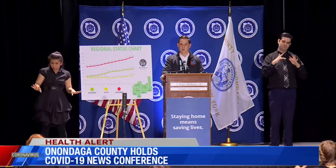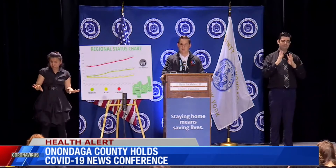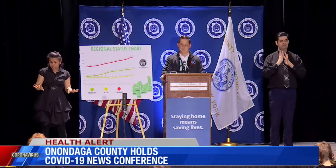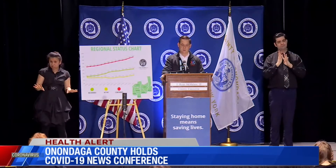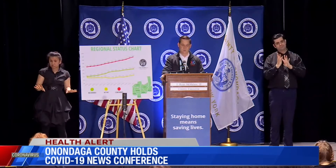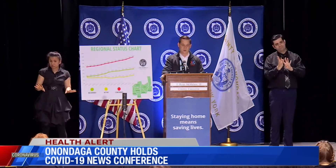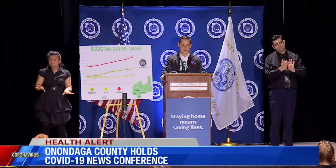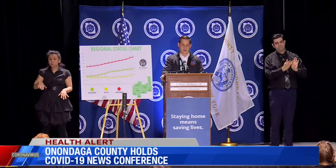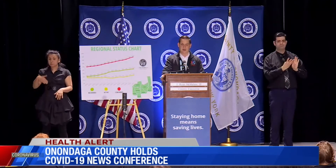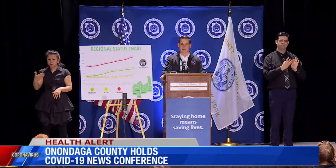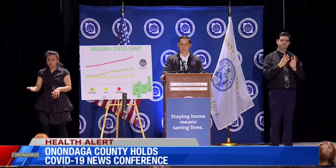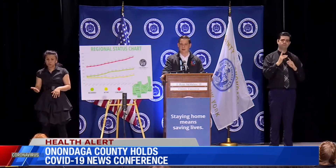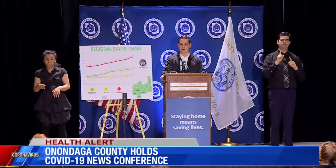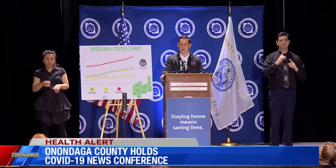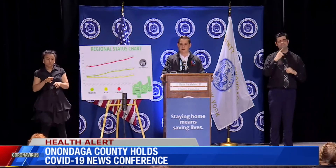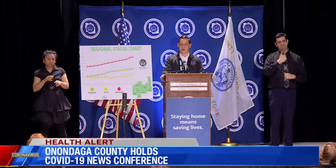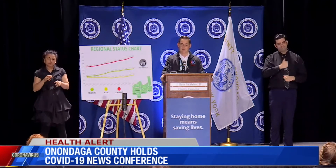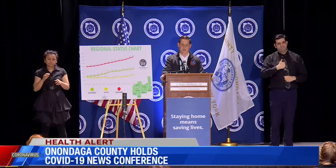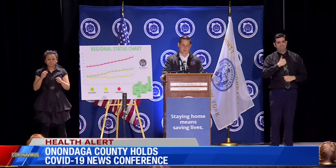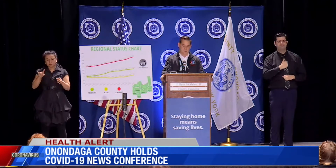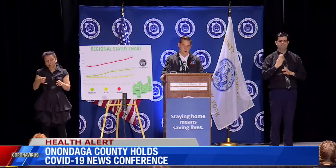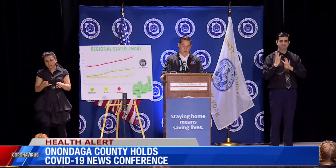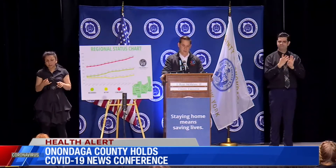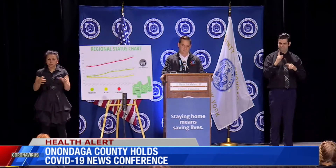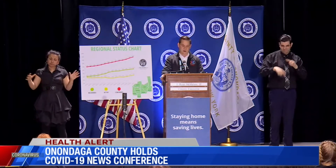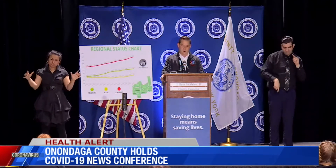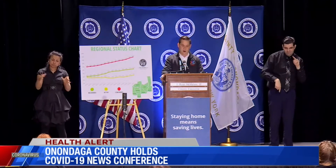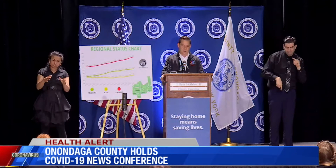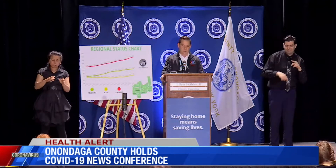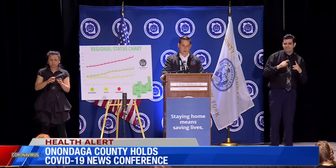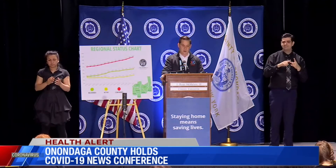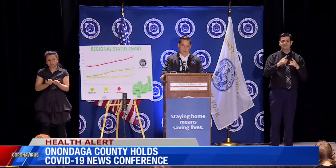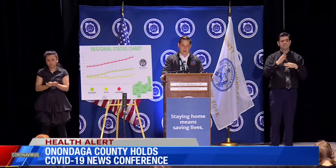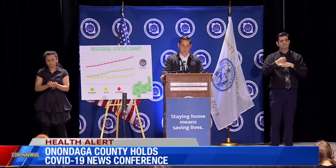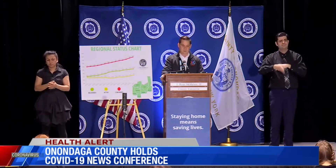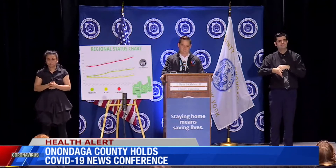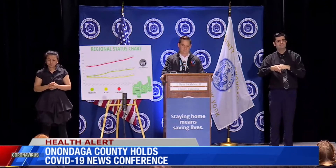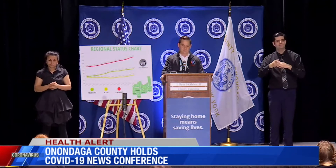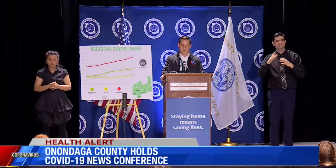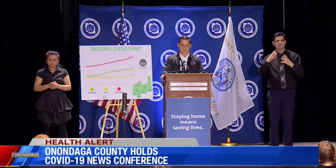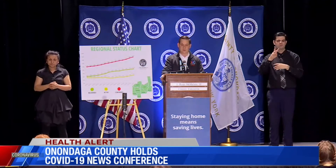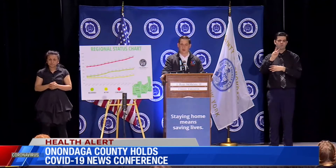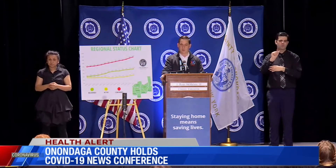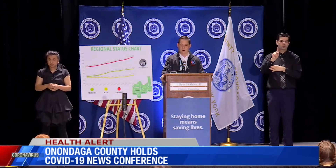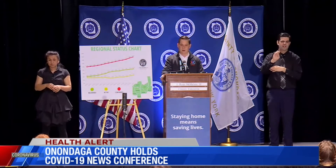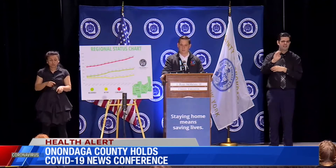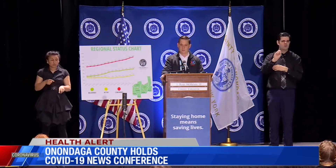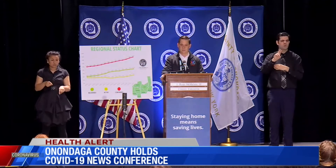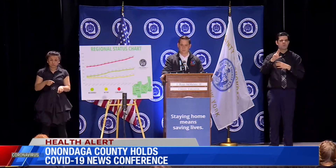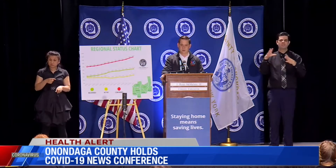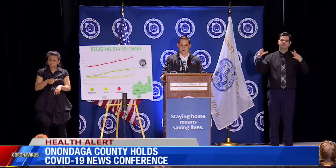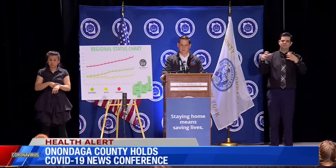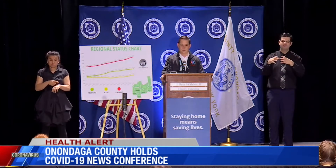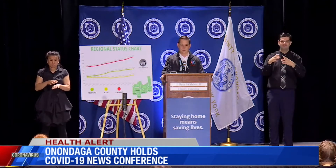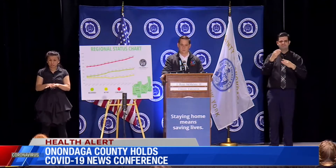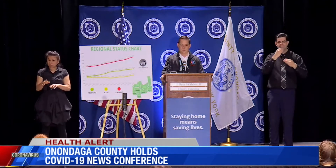community is which that they can then get together. So it's very hard to talk about it